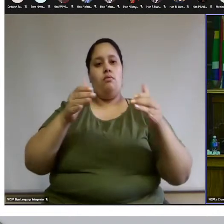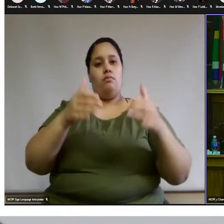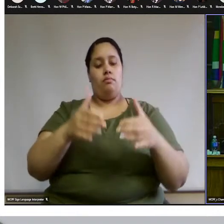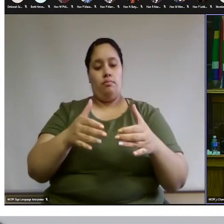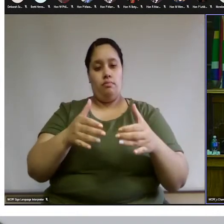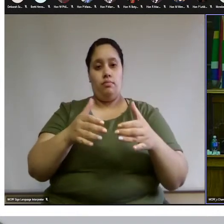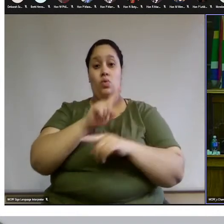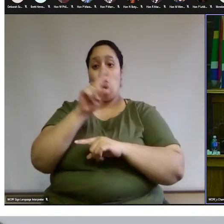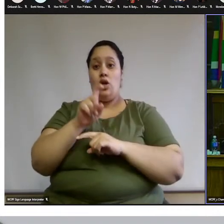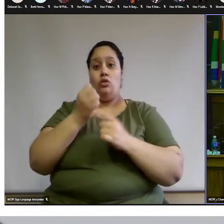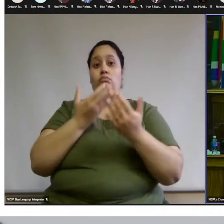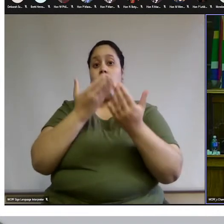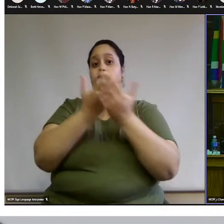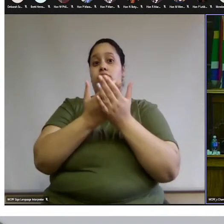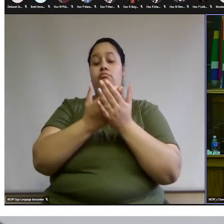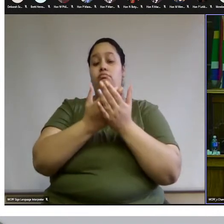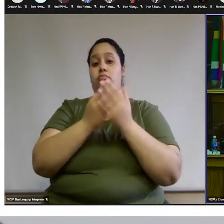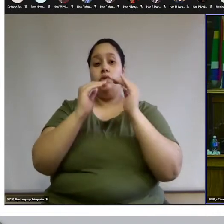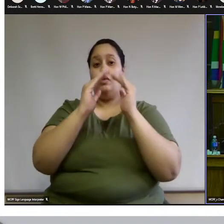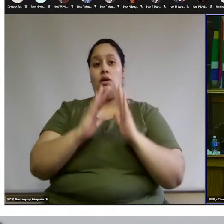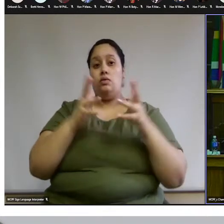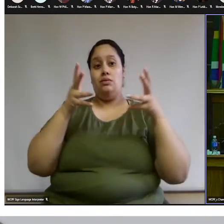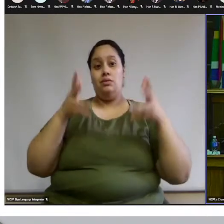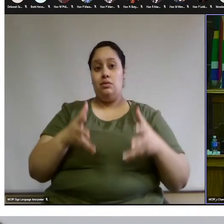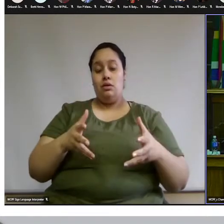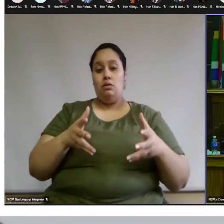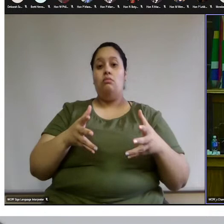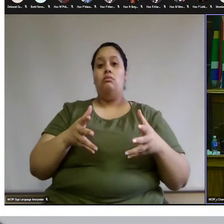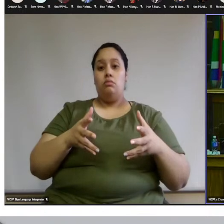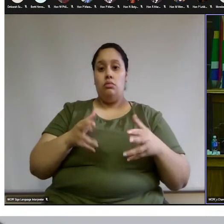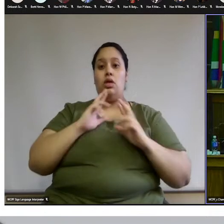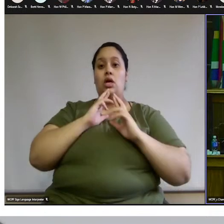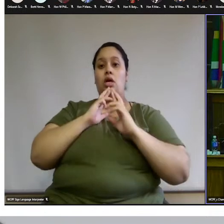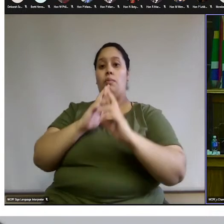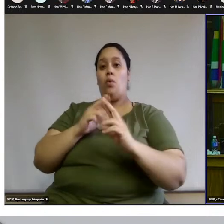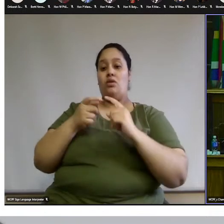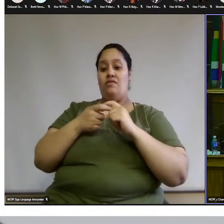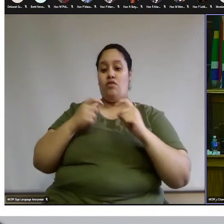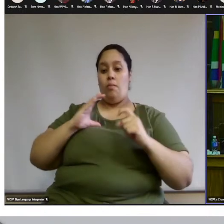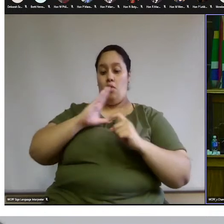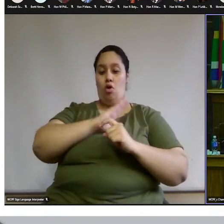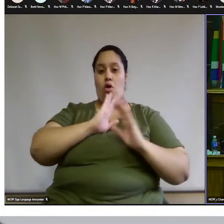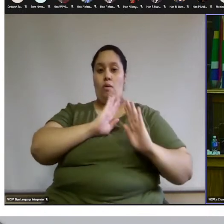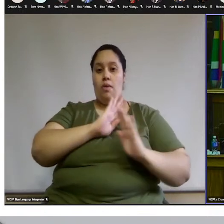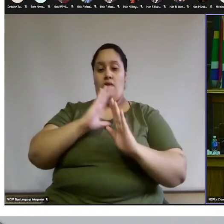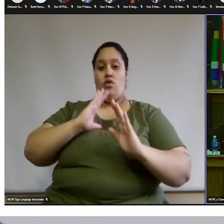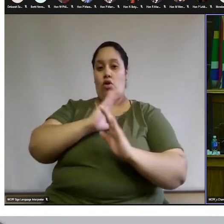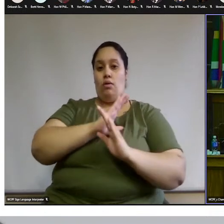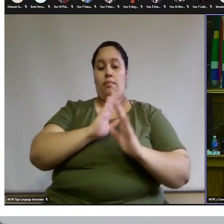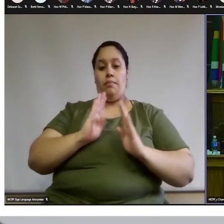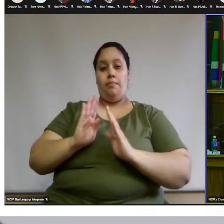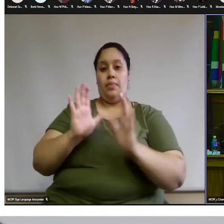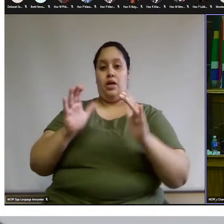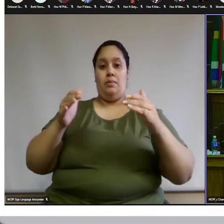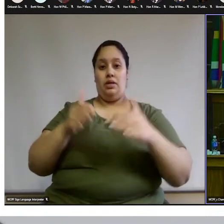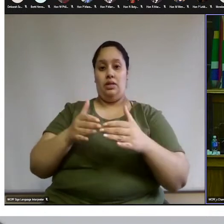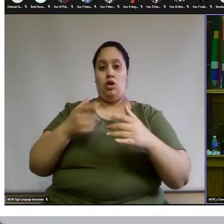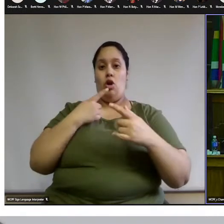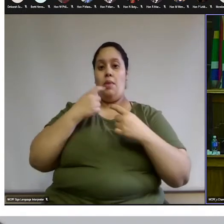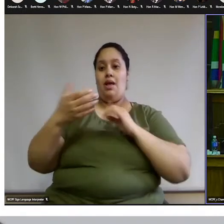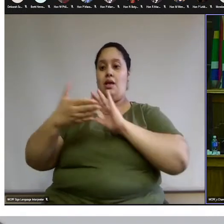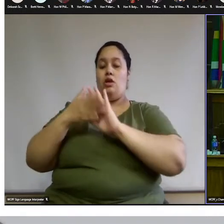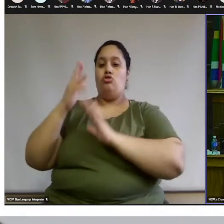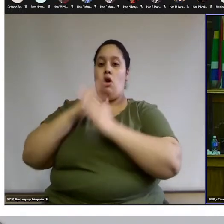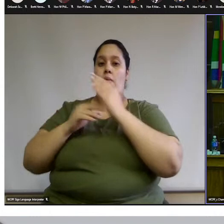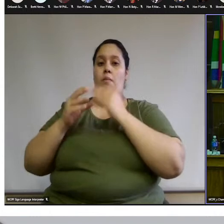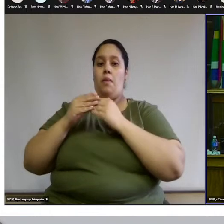question put before the House is that the report of the Conduct Committee on a complaint against Honourable Member of the Western Cape Provincial